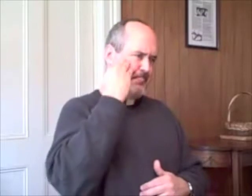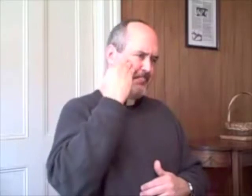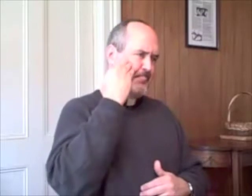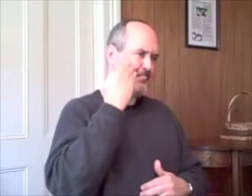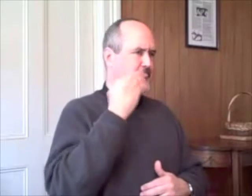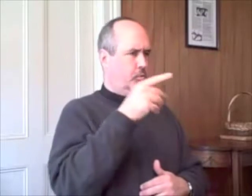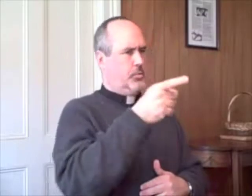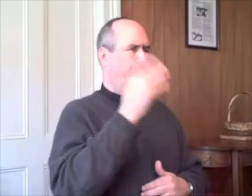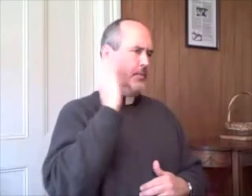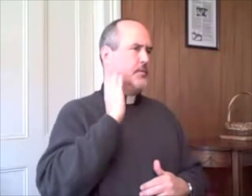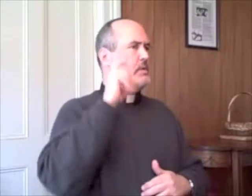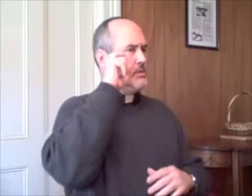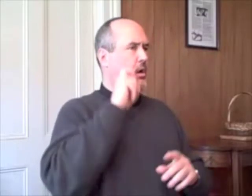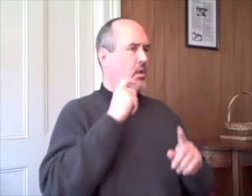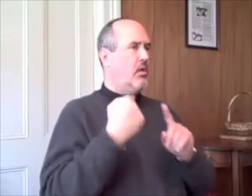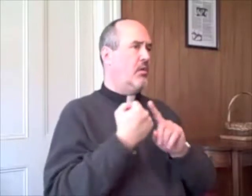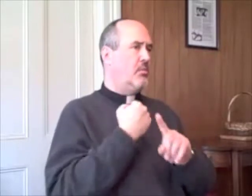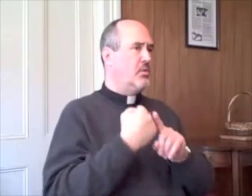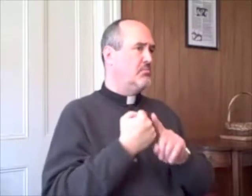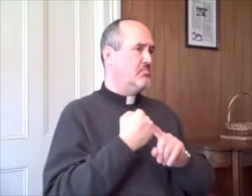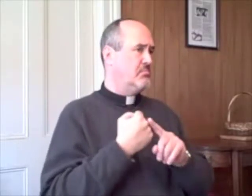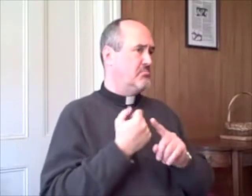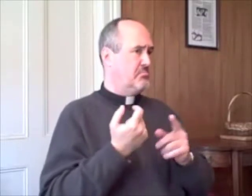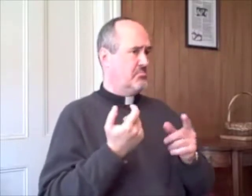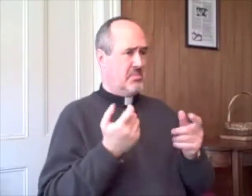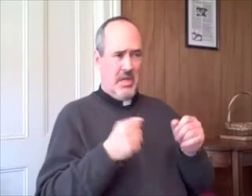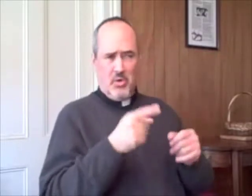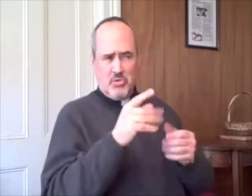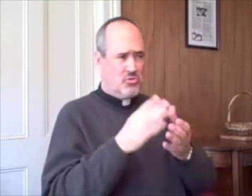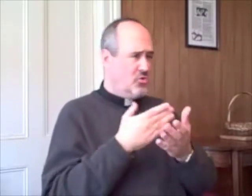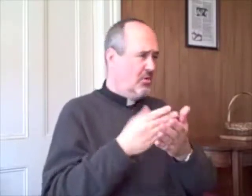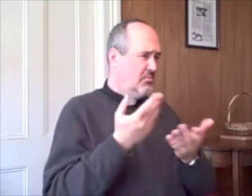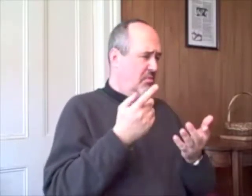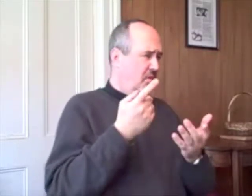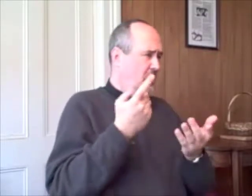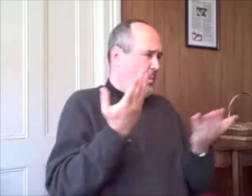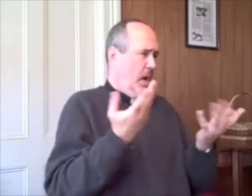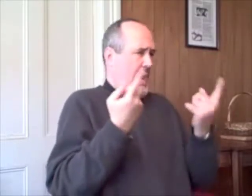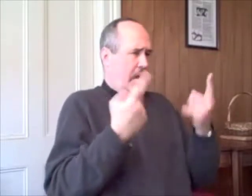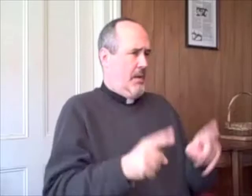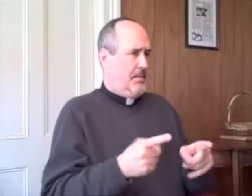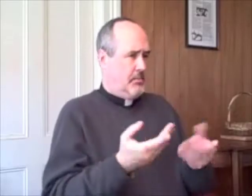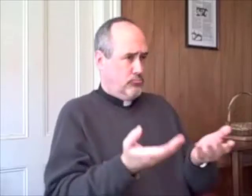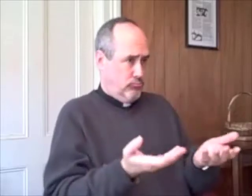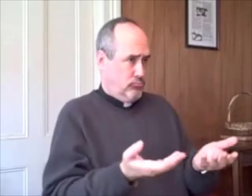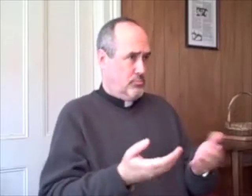I know that years ago you were sexually abused. I was wondering if you'd be willing to share with us your story.